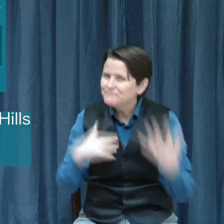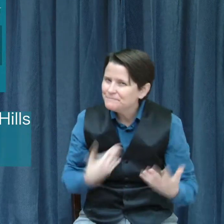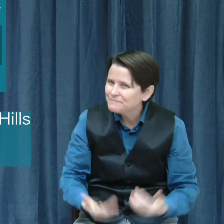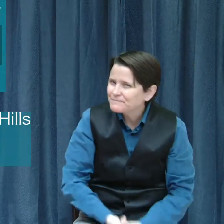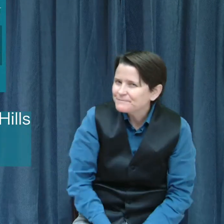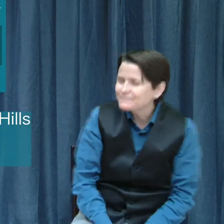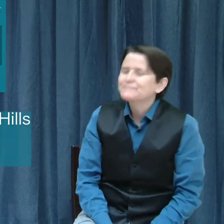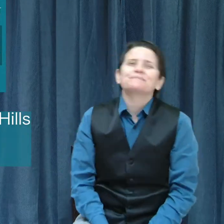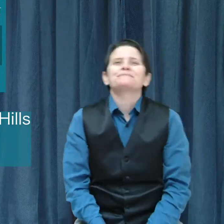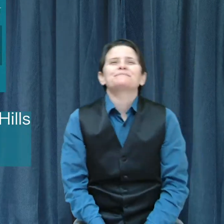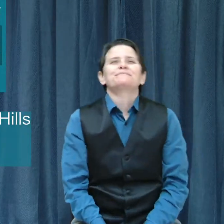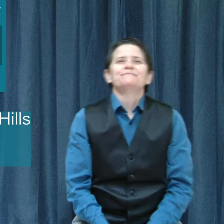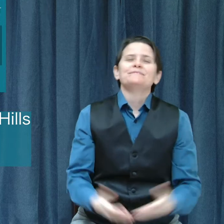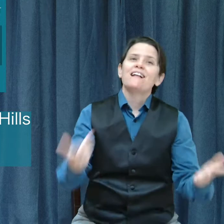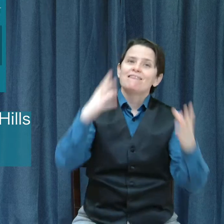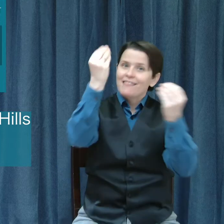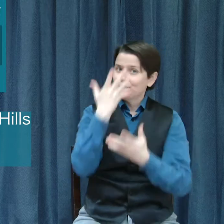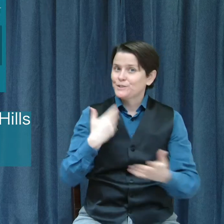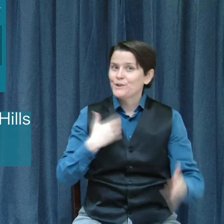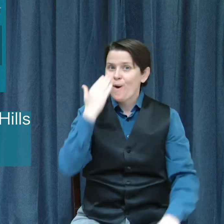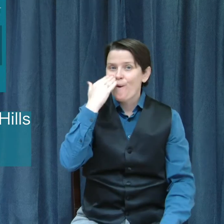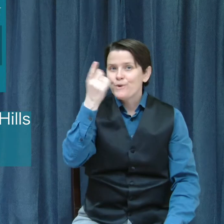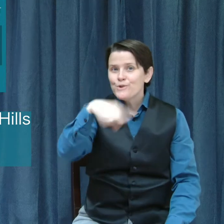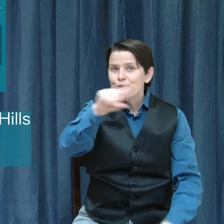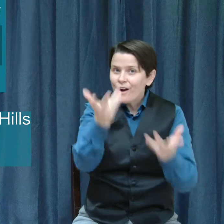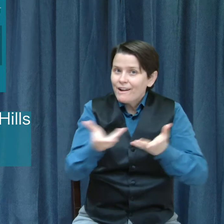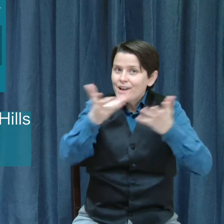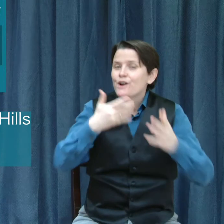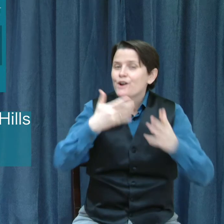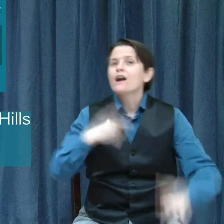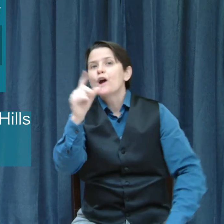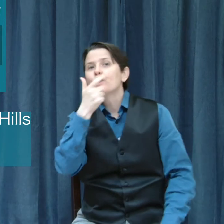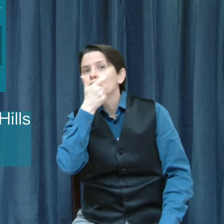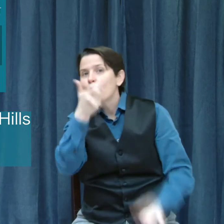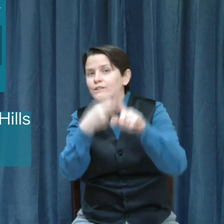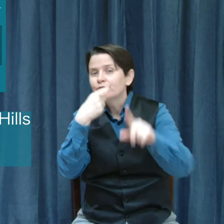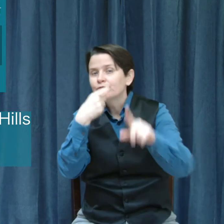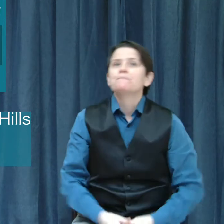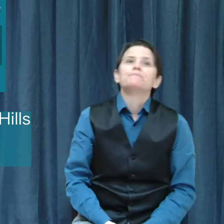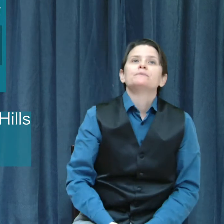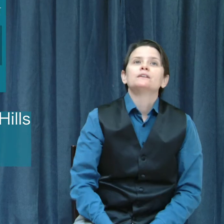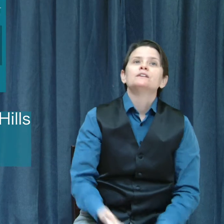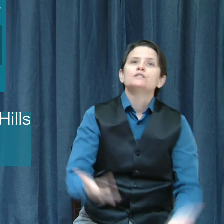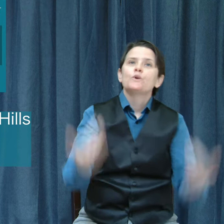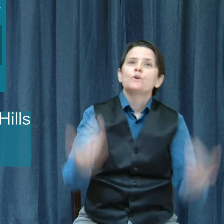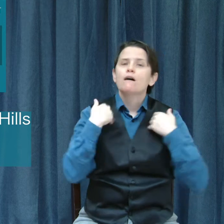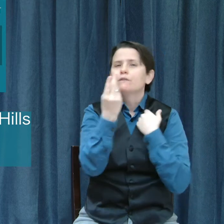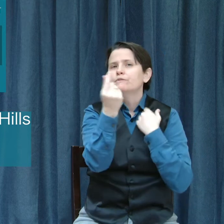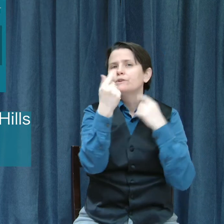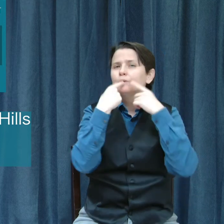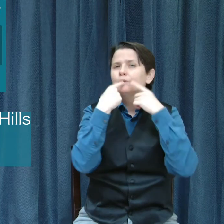here. The service will begin momentarily, but in the meantime, let's take a look at a few announcements. Our Sharing is